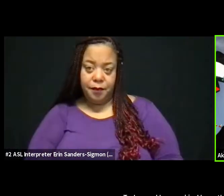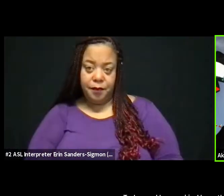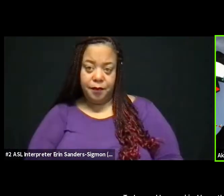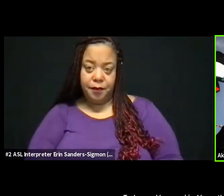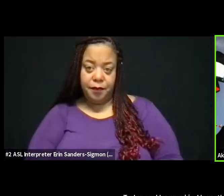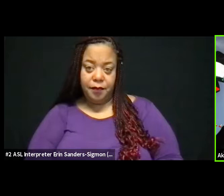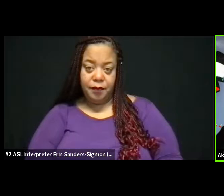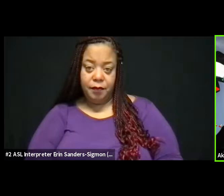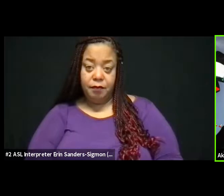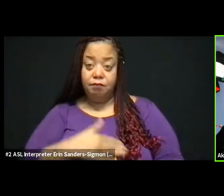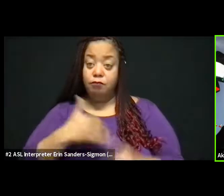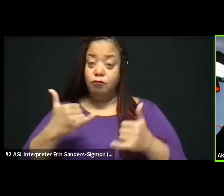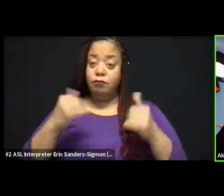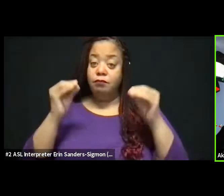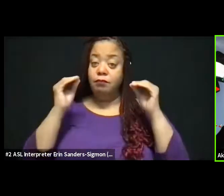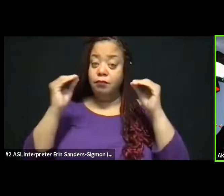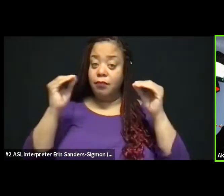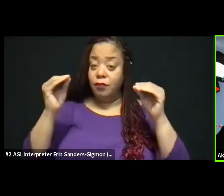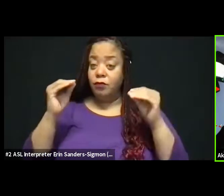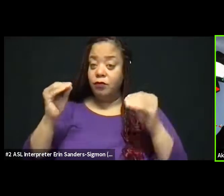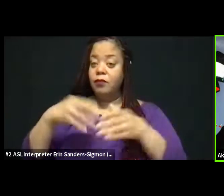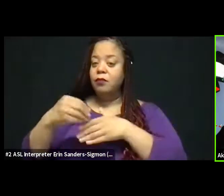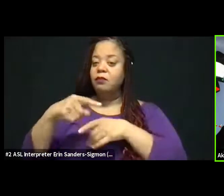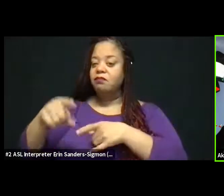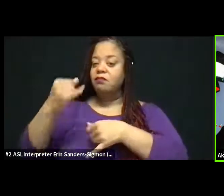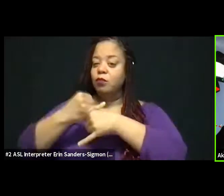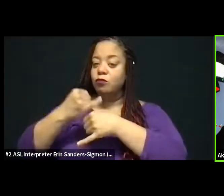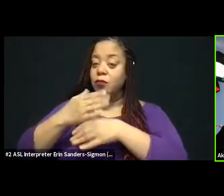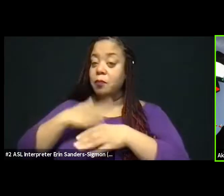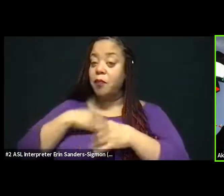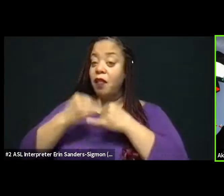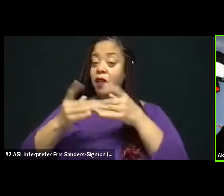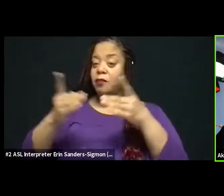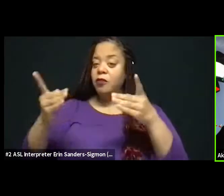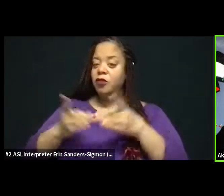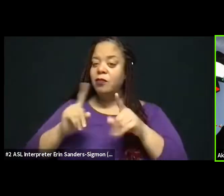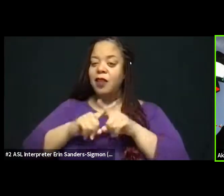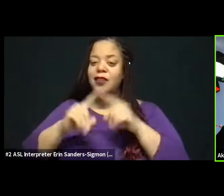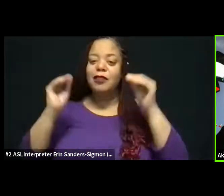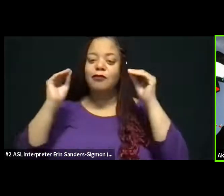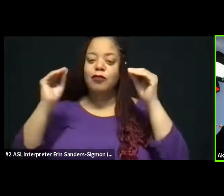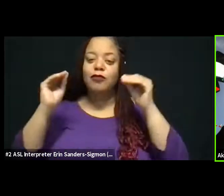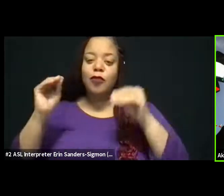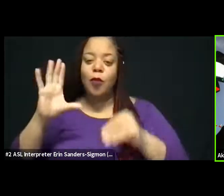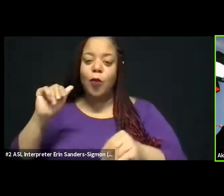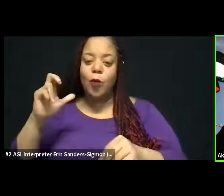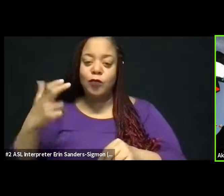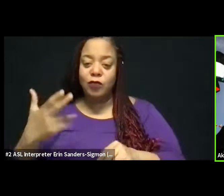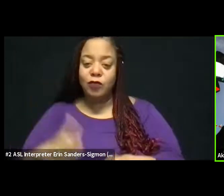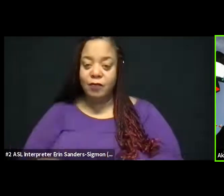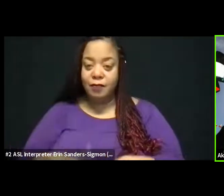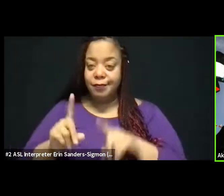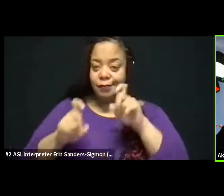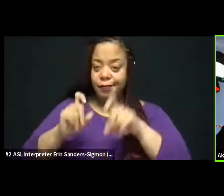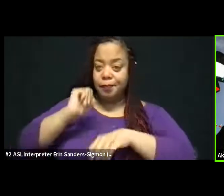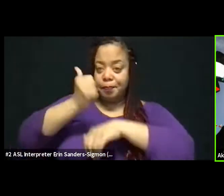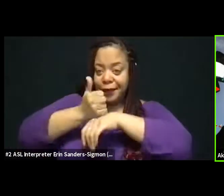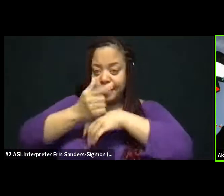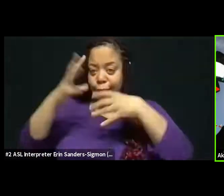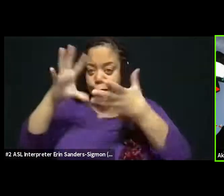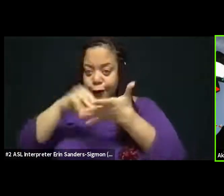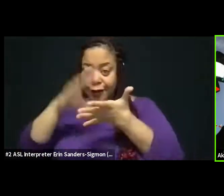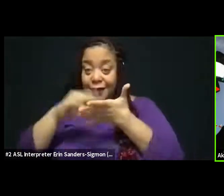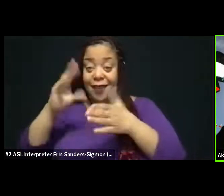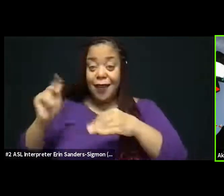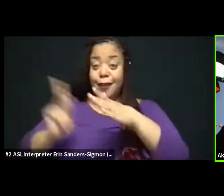last position was as an instructional coach of inquiry-based learning and a kindergarten teacher at Harlem Village